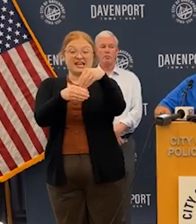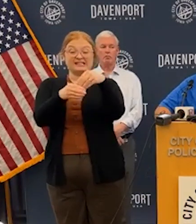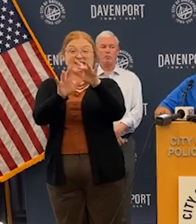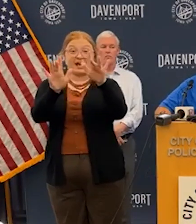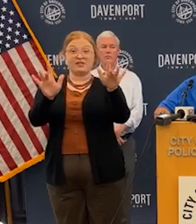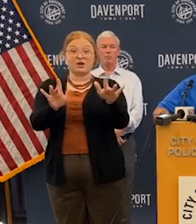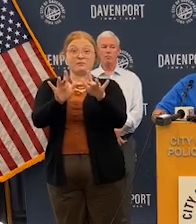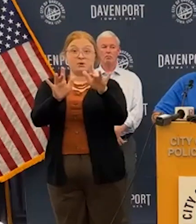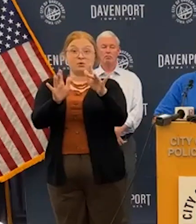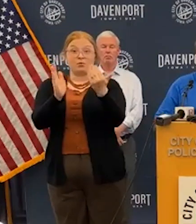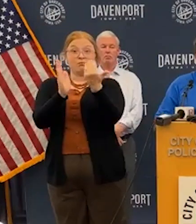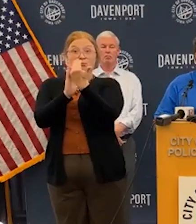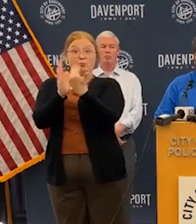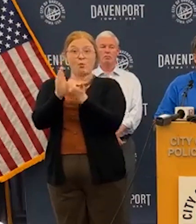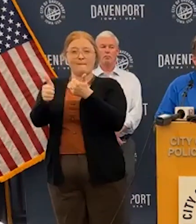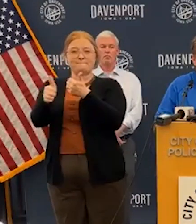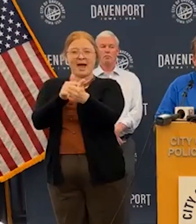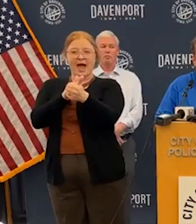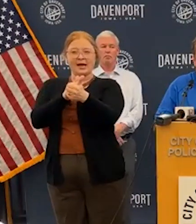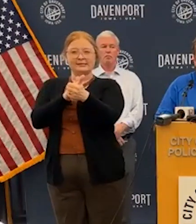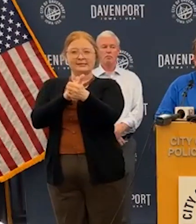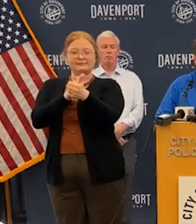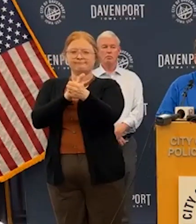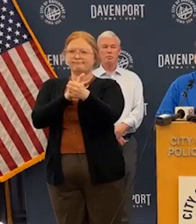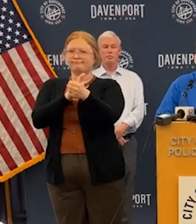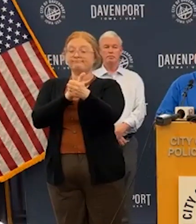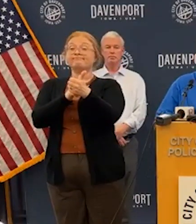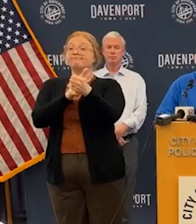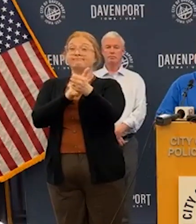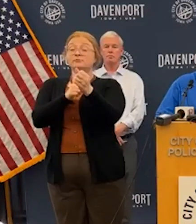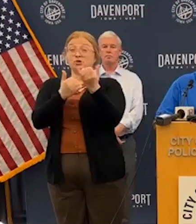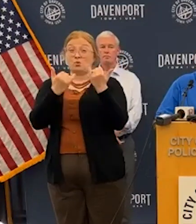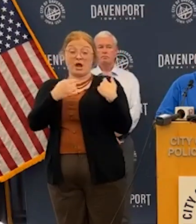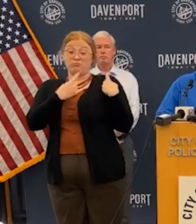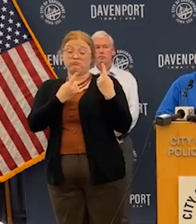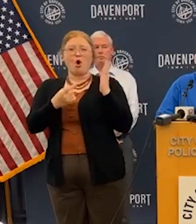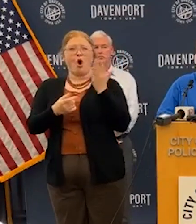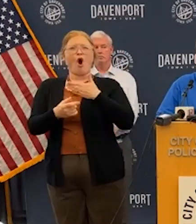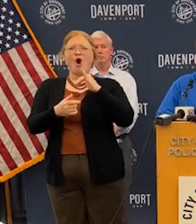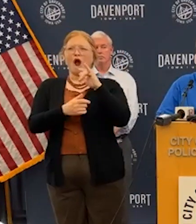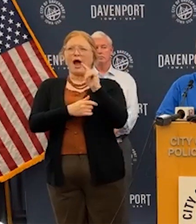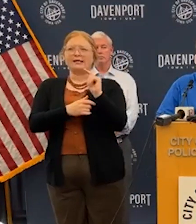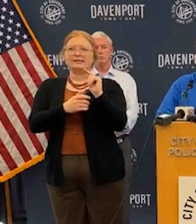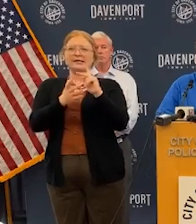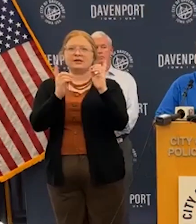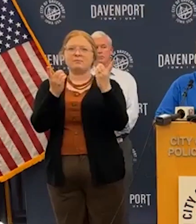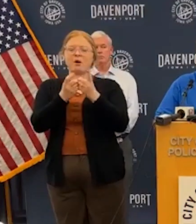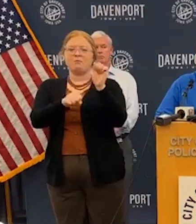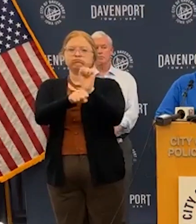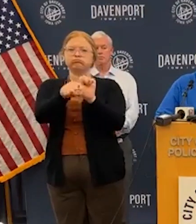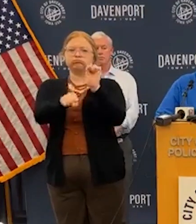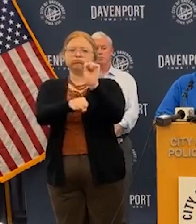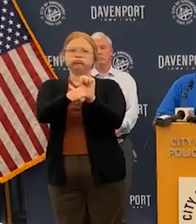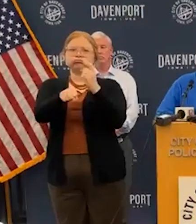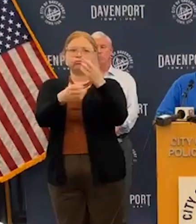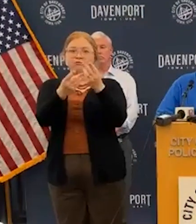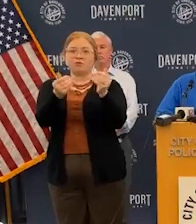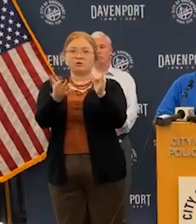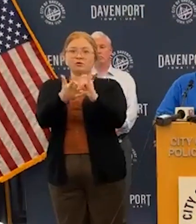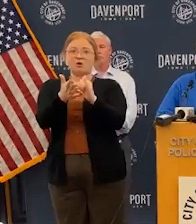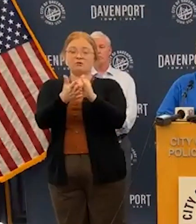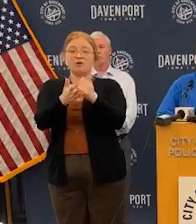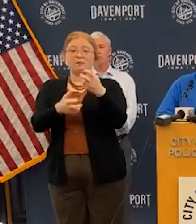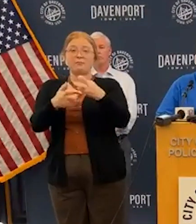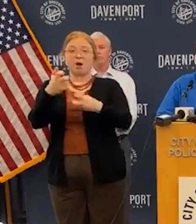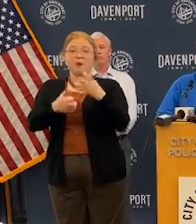it passed. Since then, our IT department has worked to resolve that glitch. And we understand